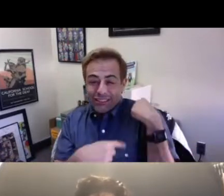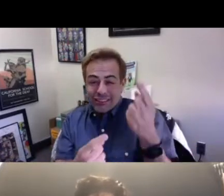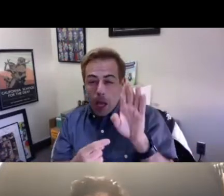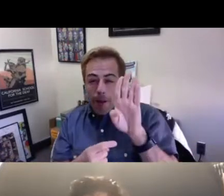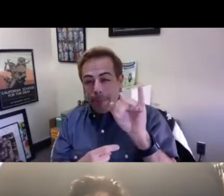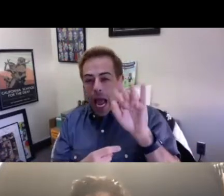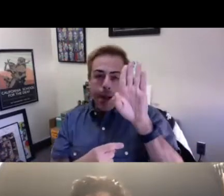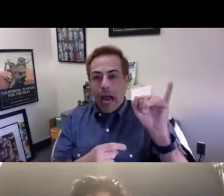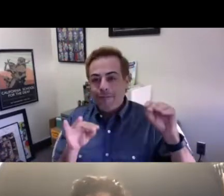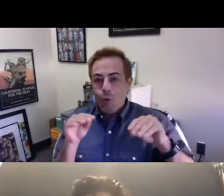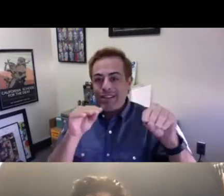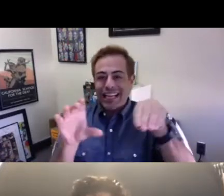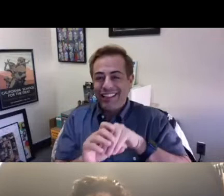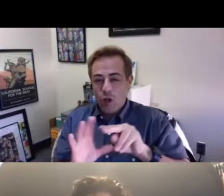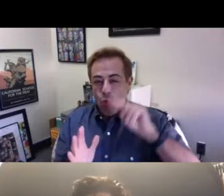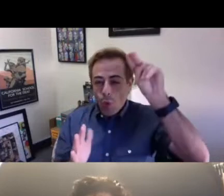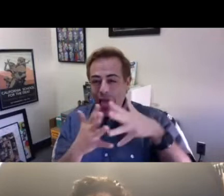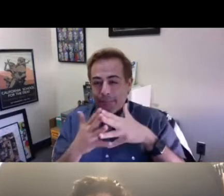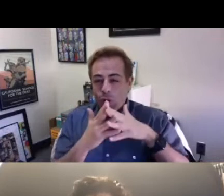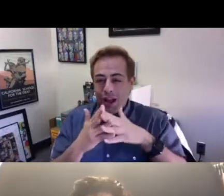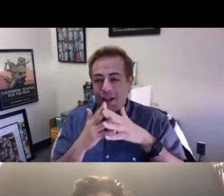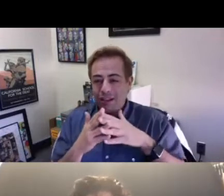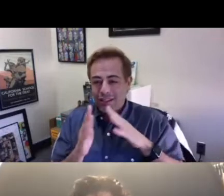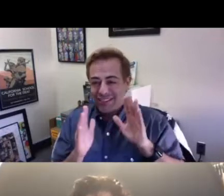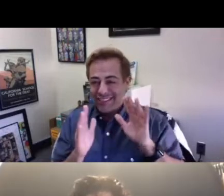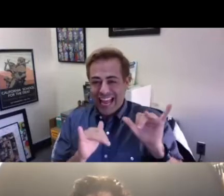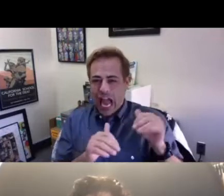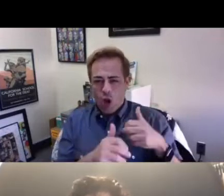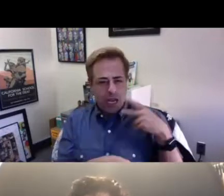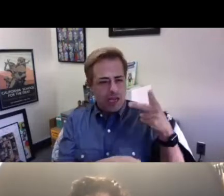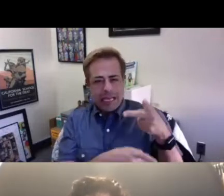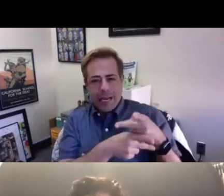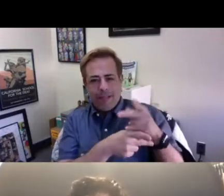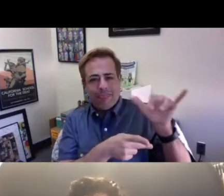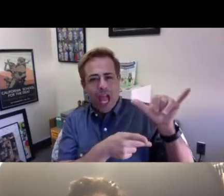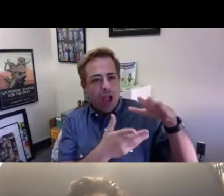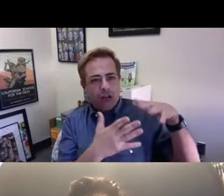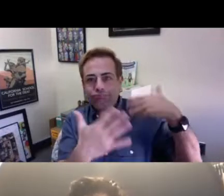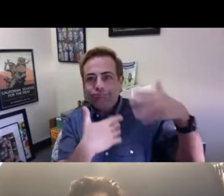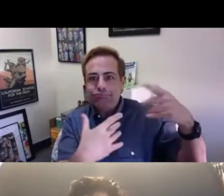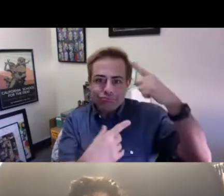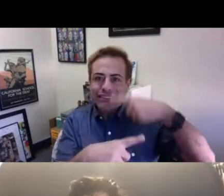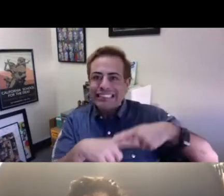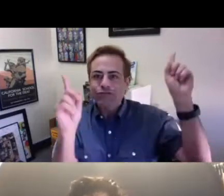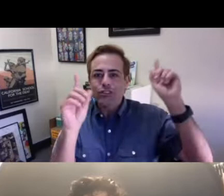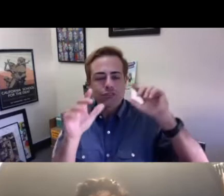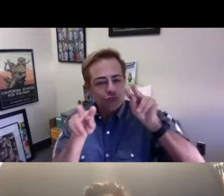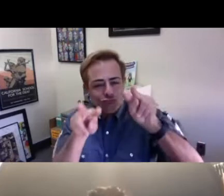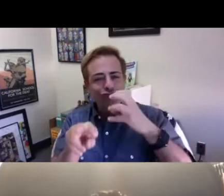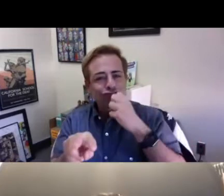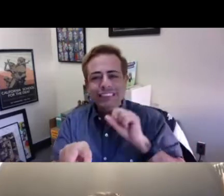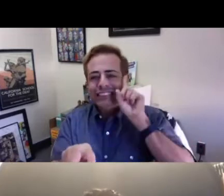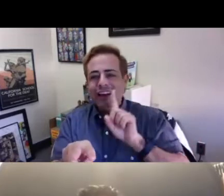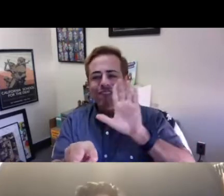so for 30 plus years, the bye movement in North America, I wanted to think